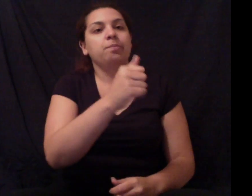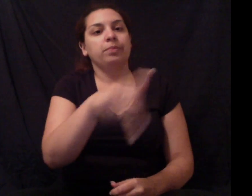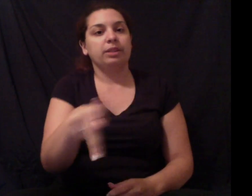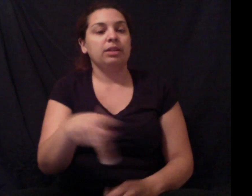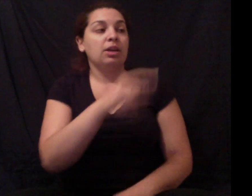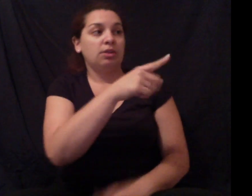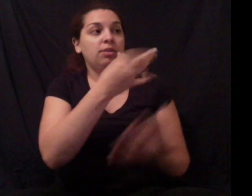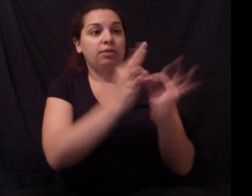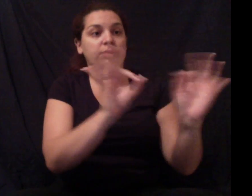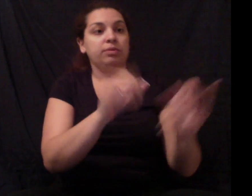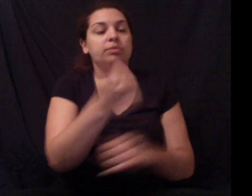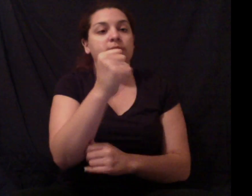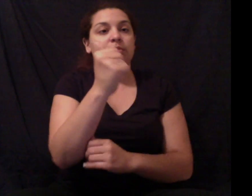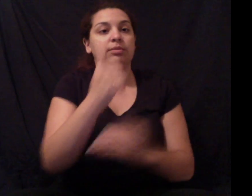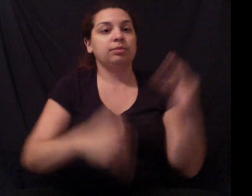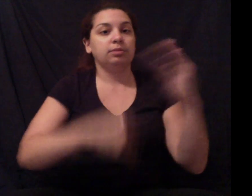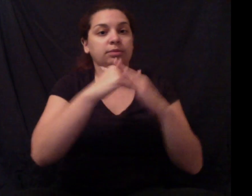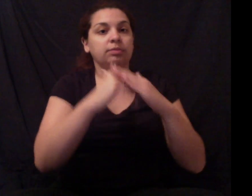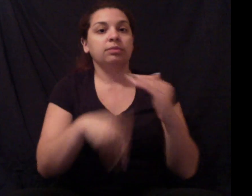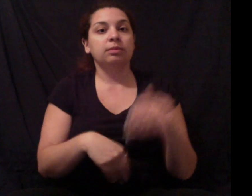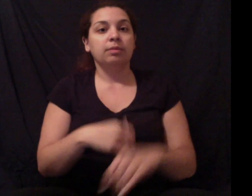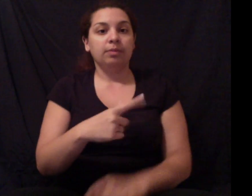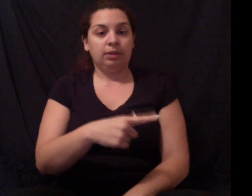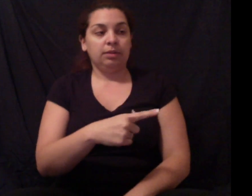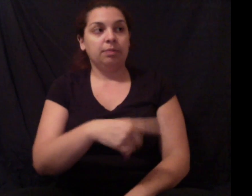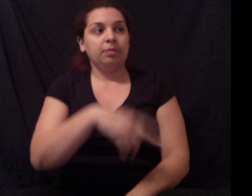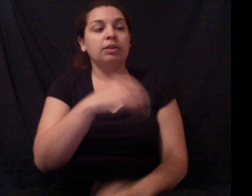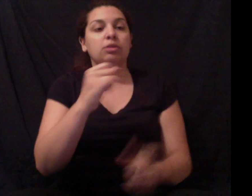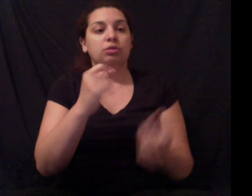free for up to 10 people. So, try Igloo today at